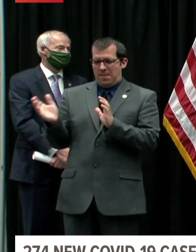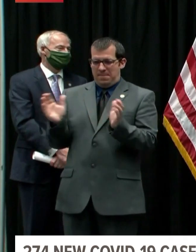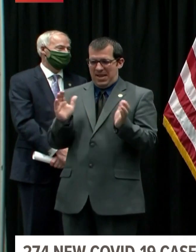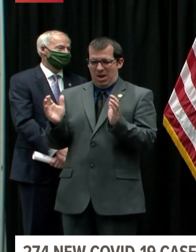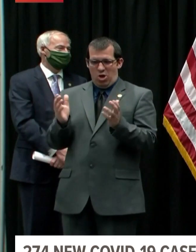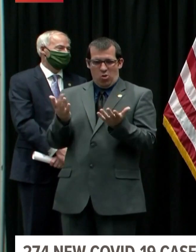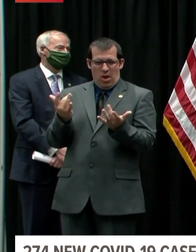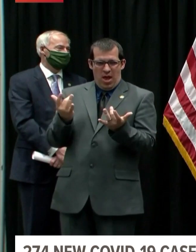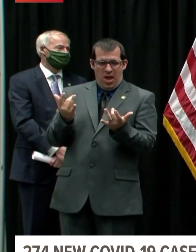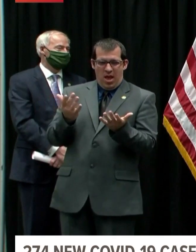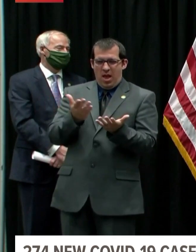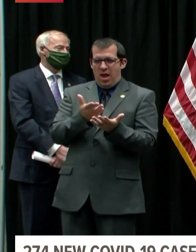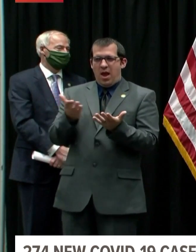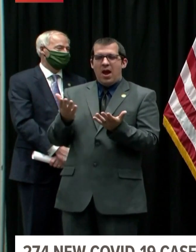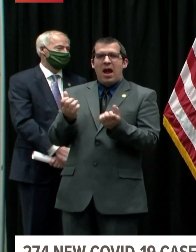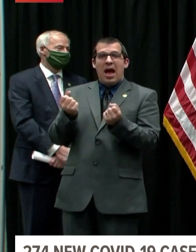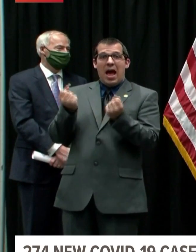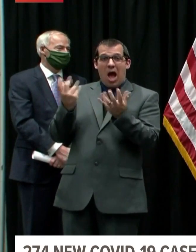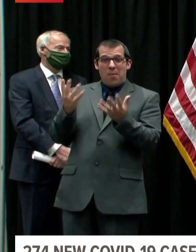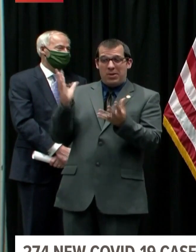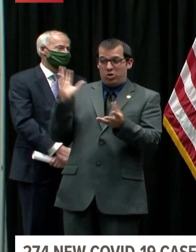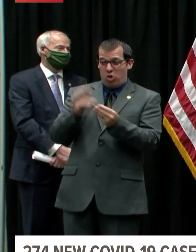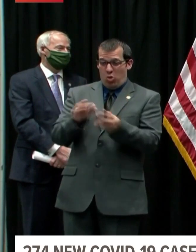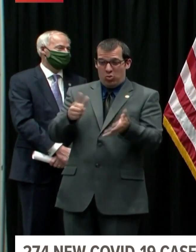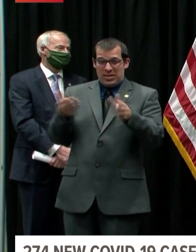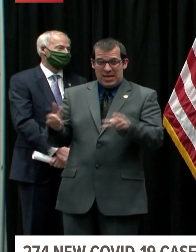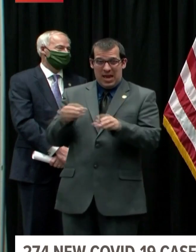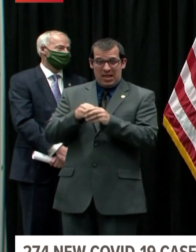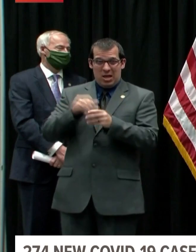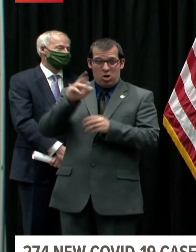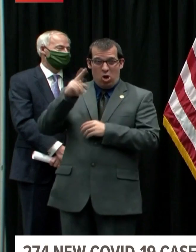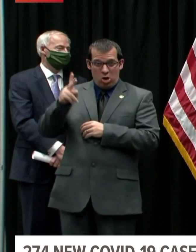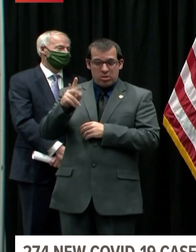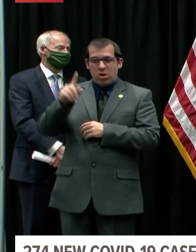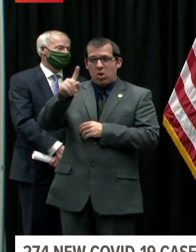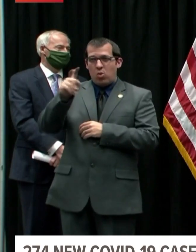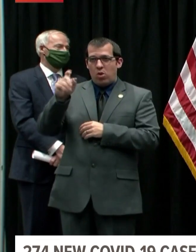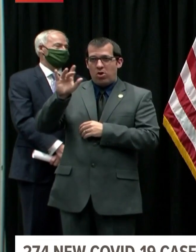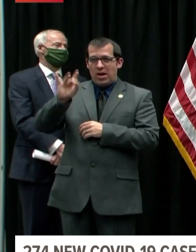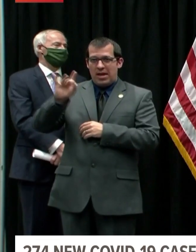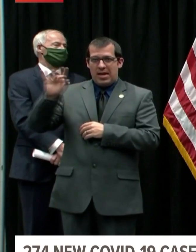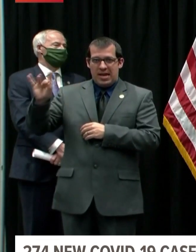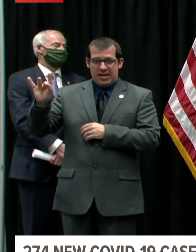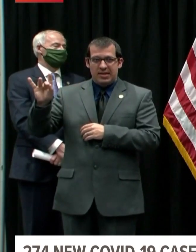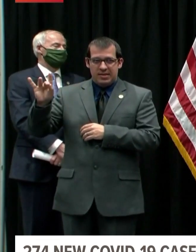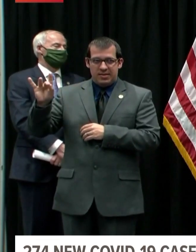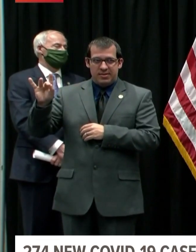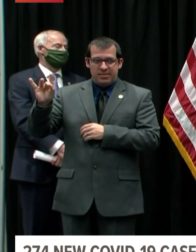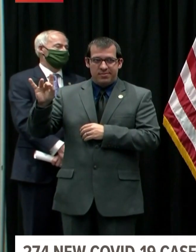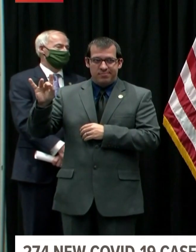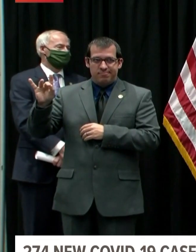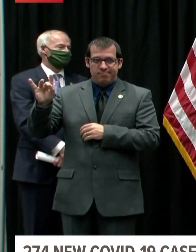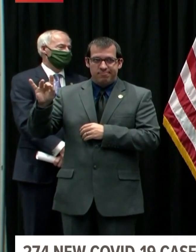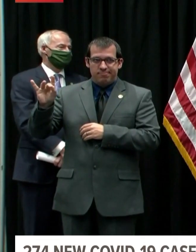the numbers of deaths that we've had in Arkansas, we've had 188 deaths, and we've had